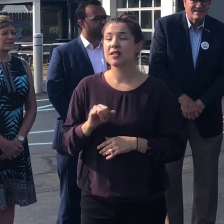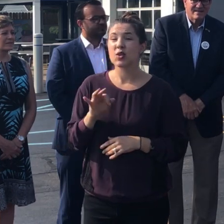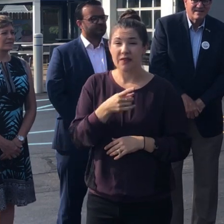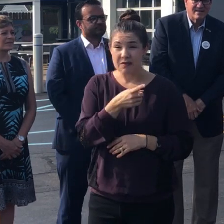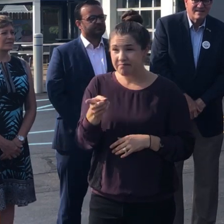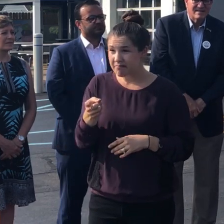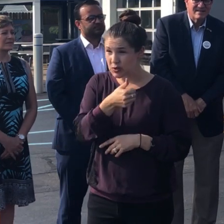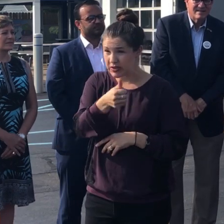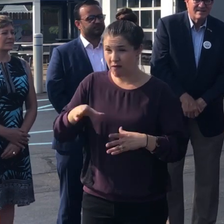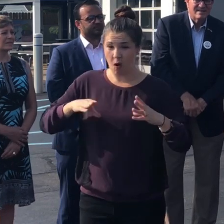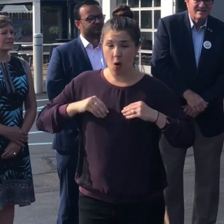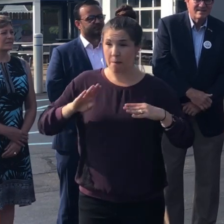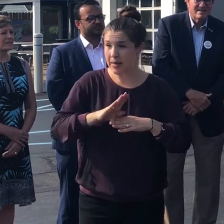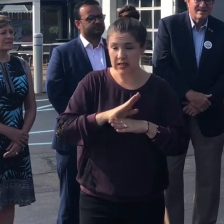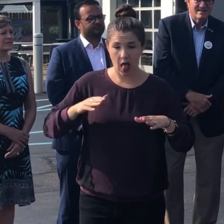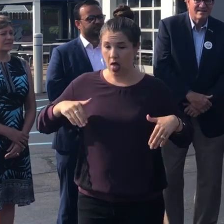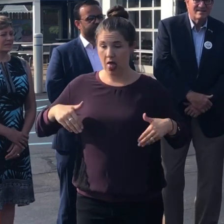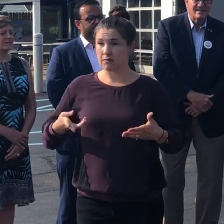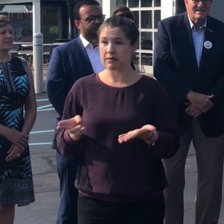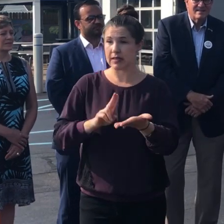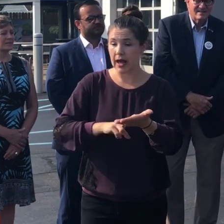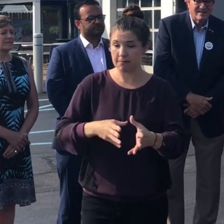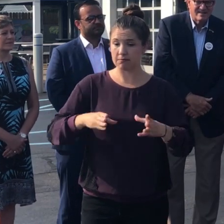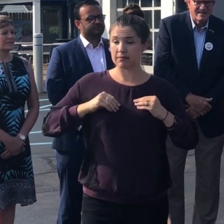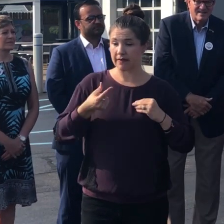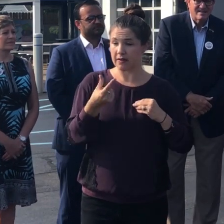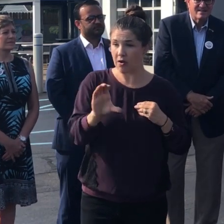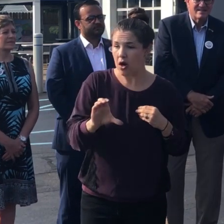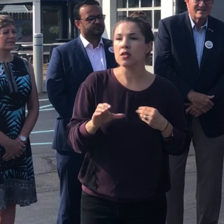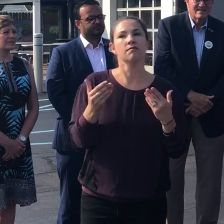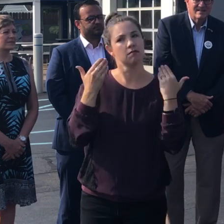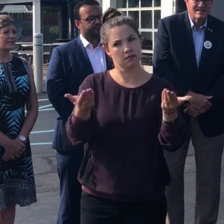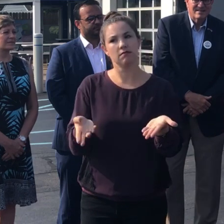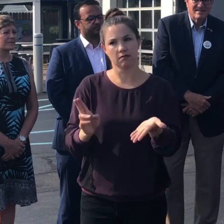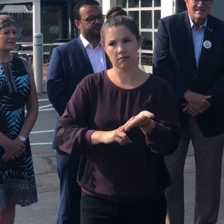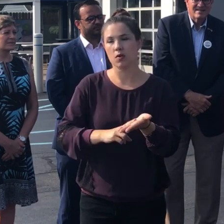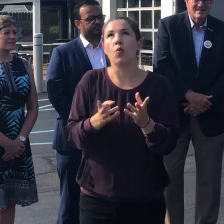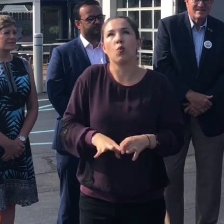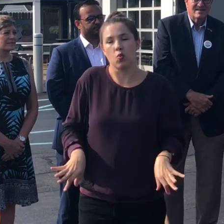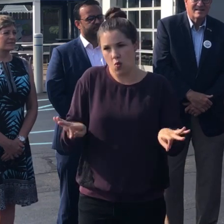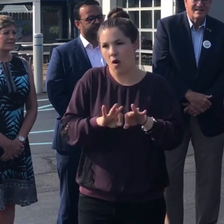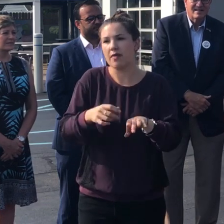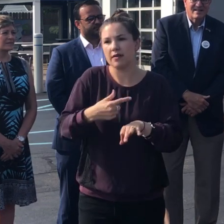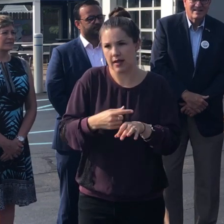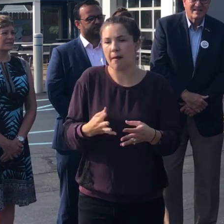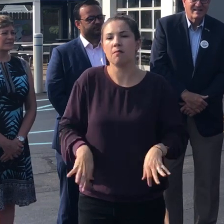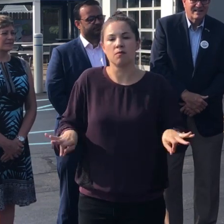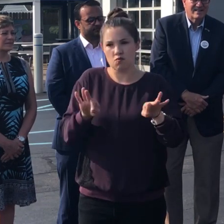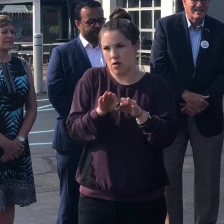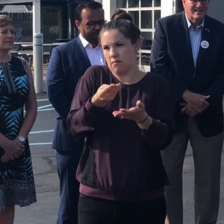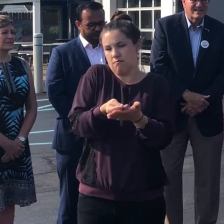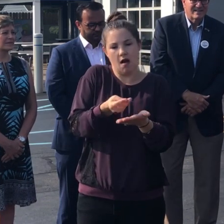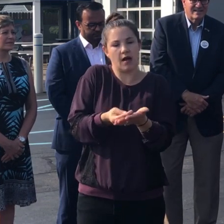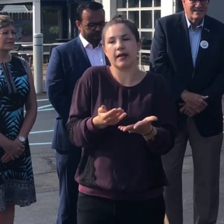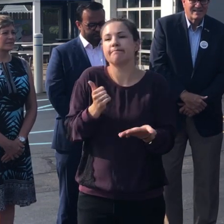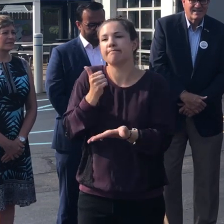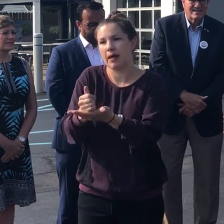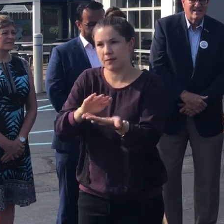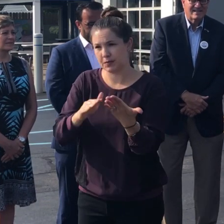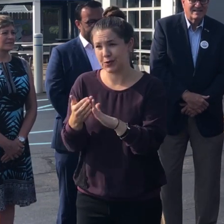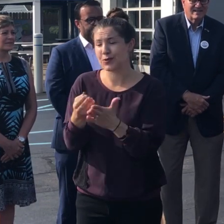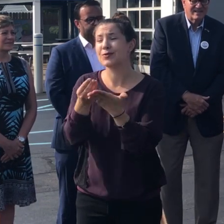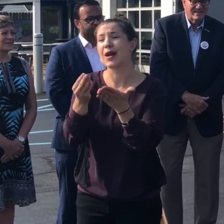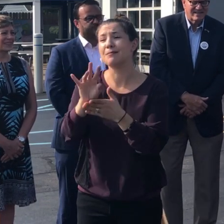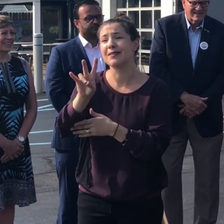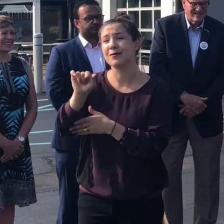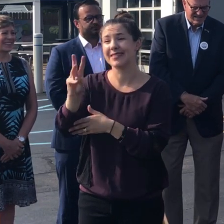to receive these gift cards, I highly encourage you to sign up. It's well worth the time and it's going to help our community. Shop